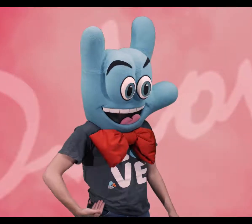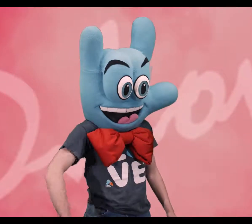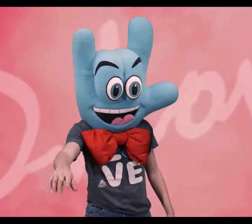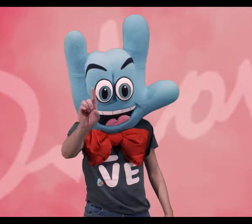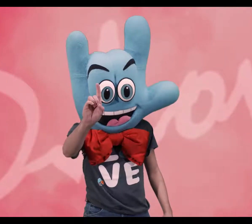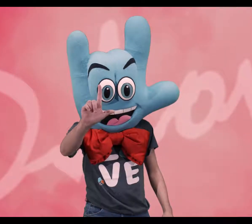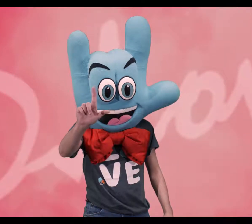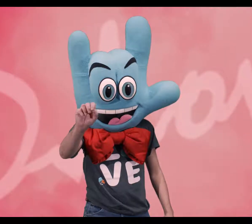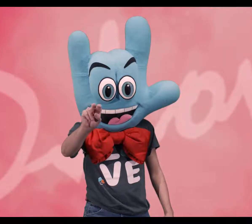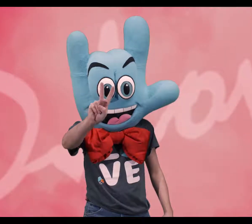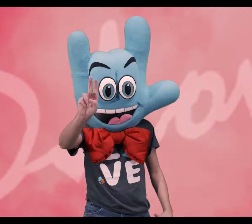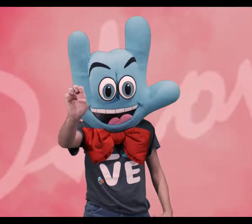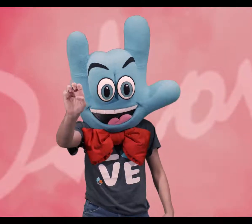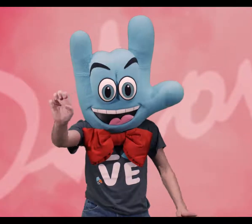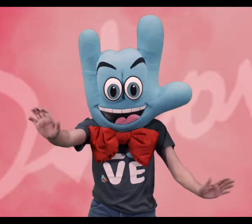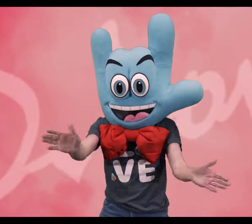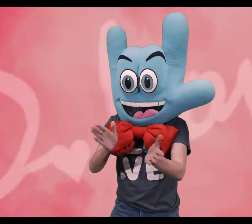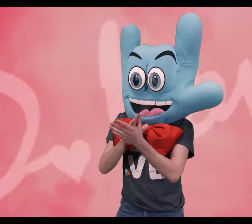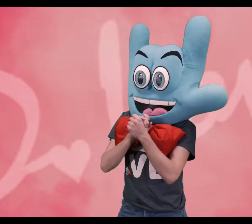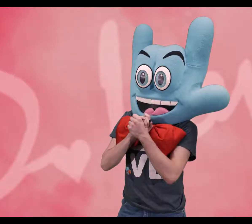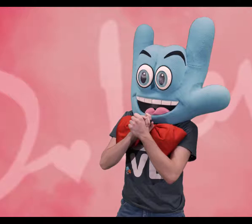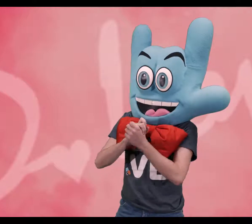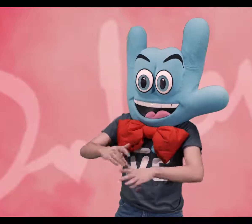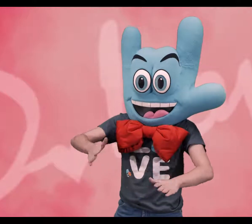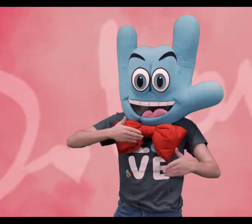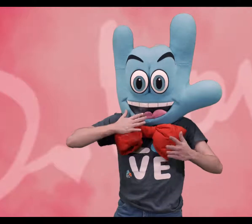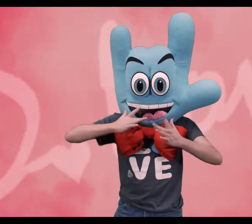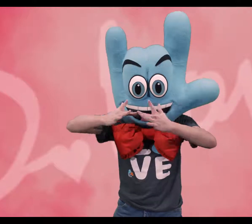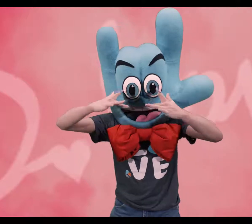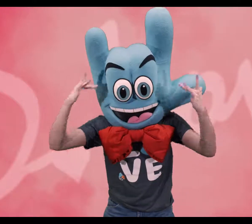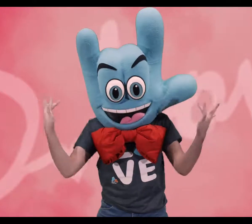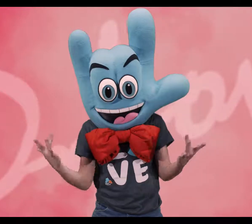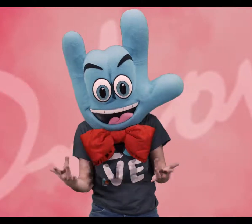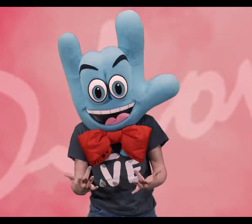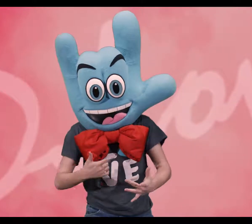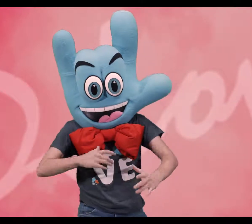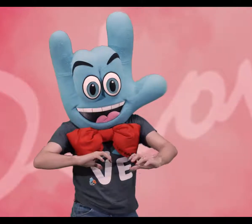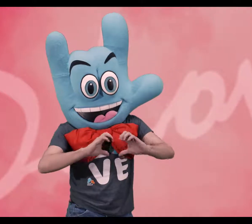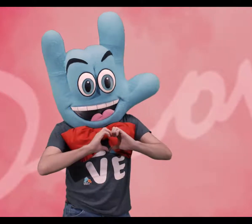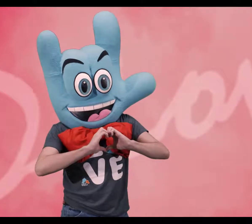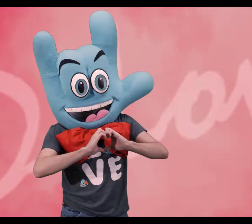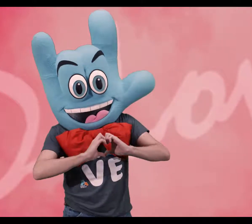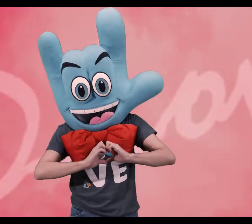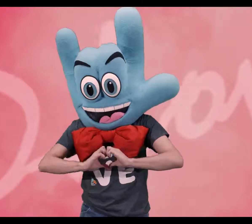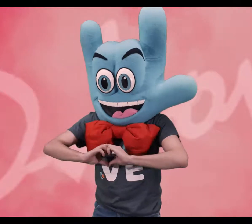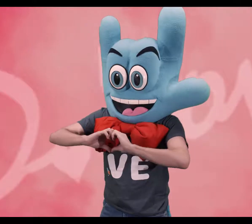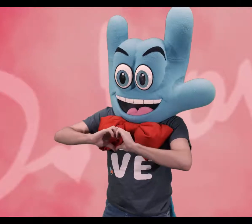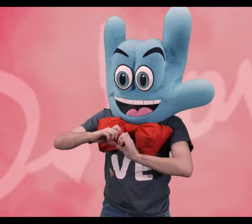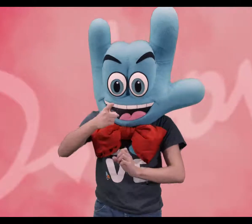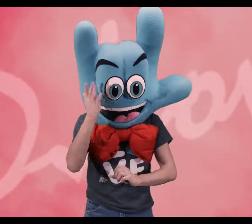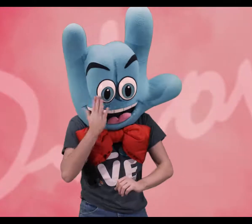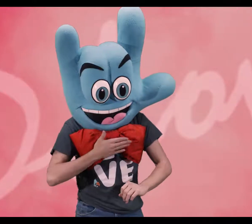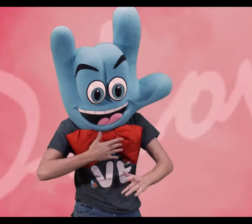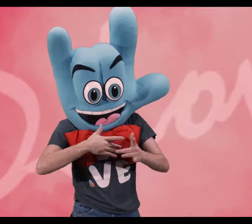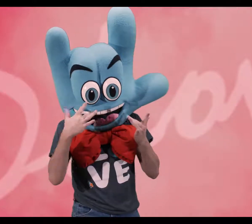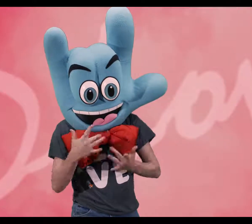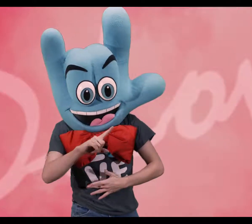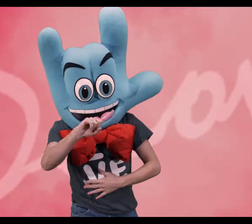Hello, I'm D-Love. Happy Valentine's Day. Will you